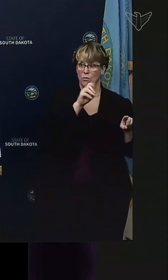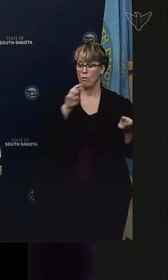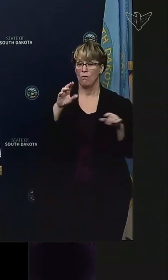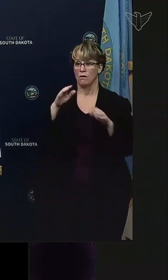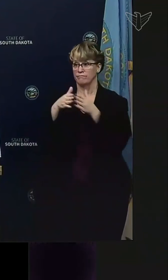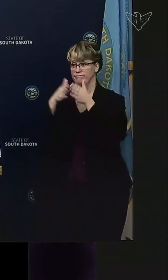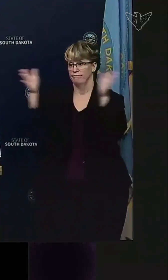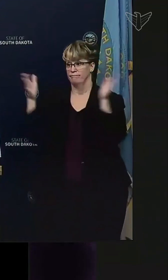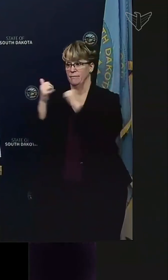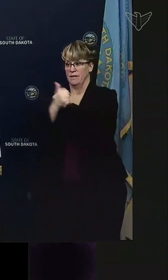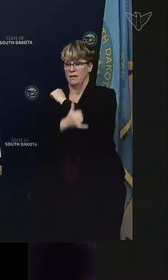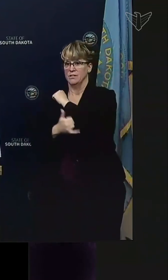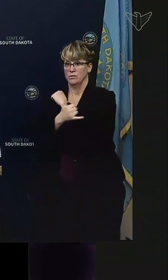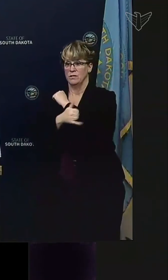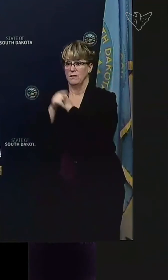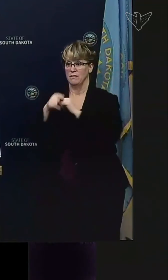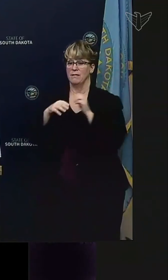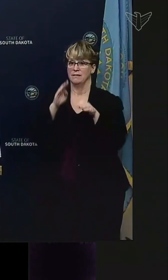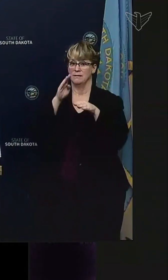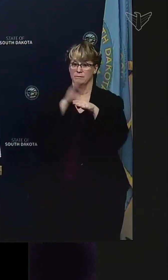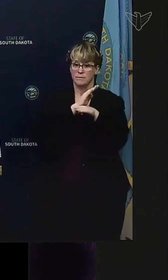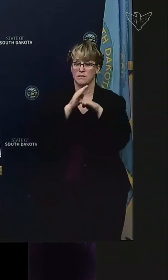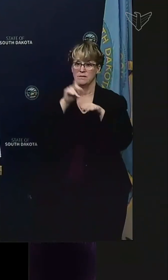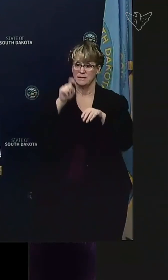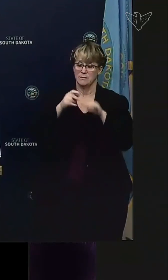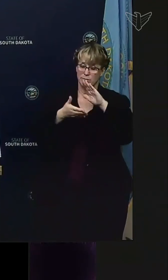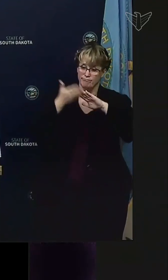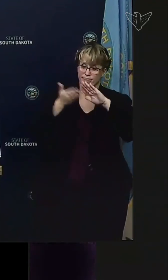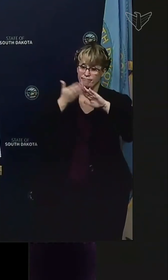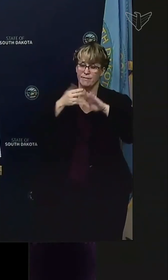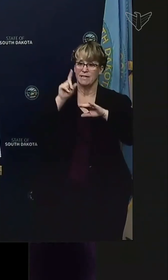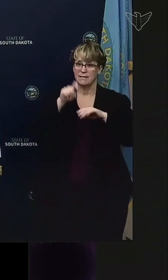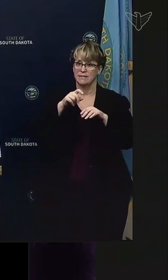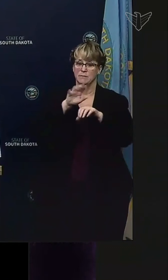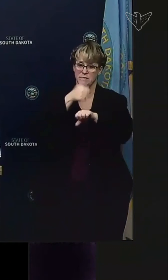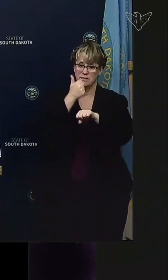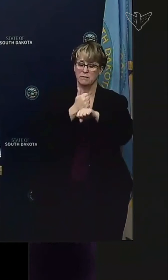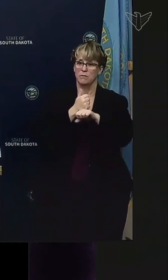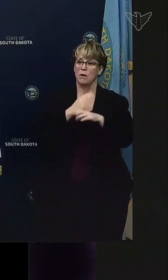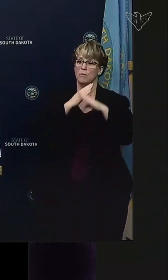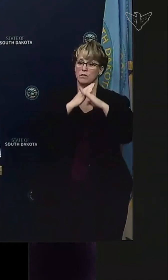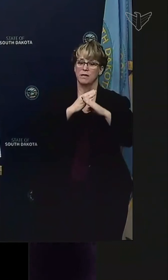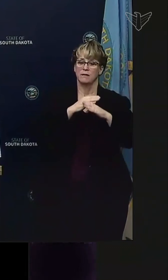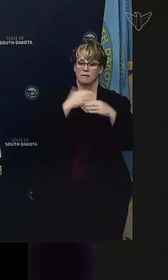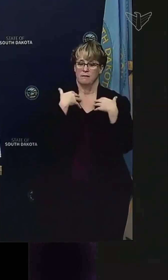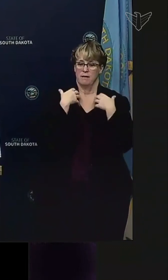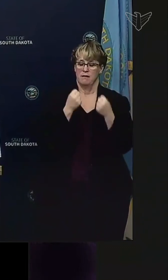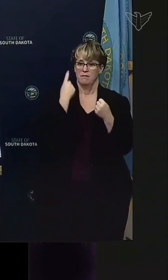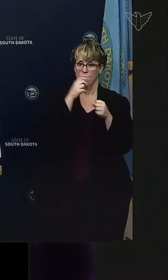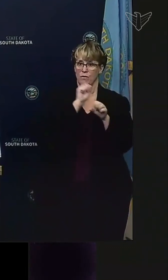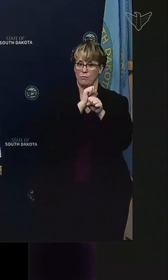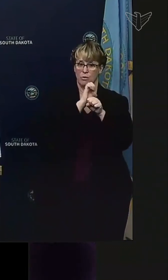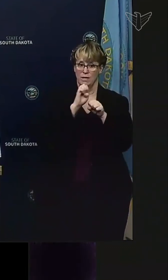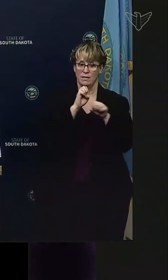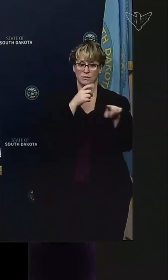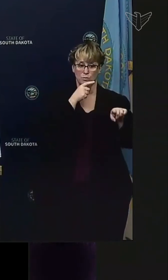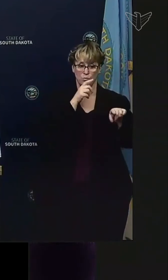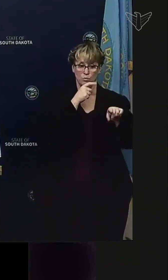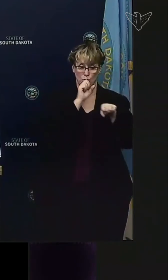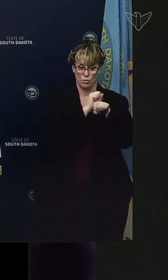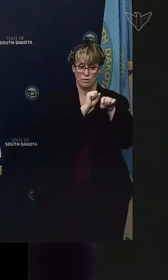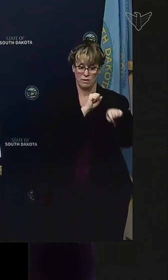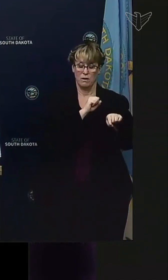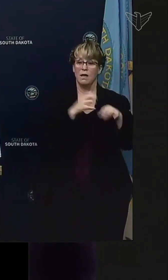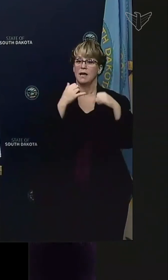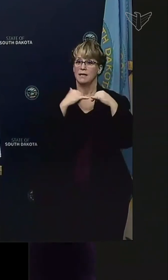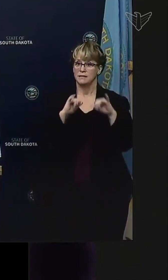country, this plant runs. And so we need to make sure that we get it set up so it'll protect the health of the employees that are there, and also make sure